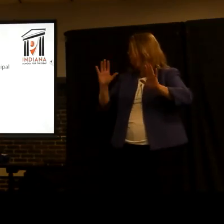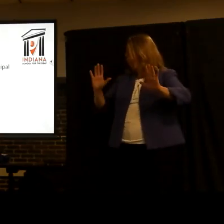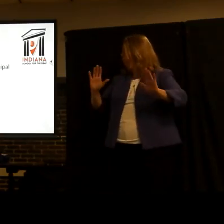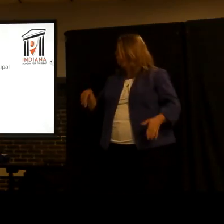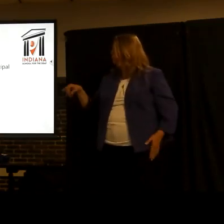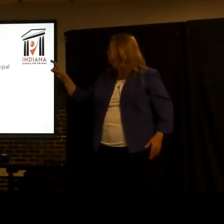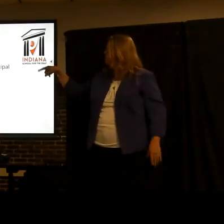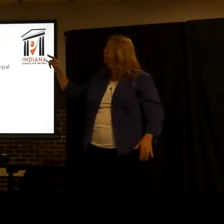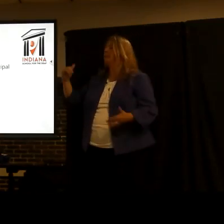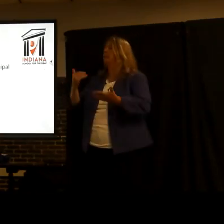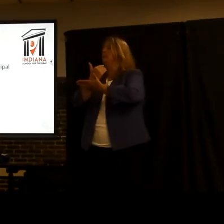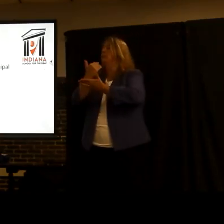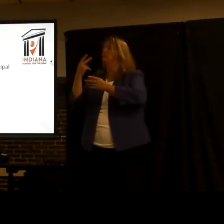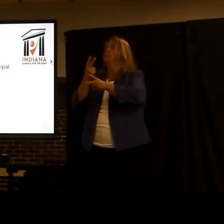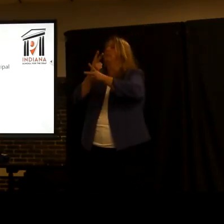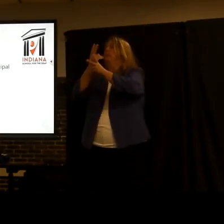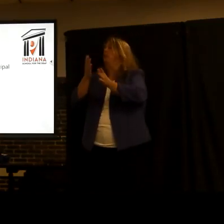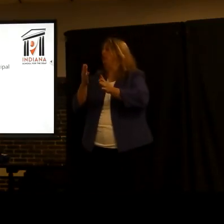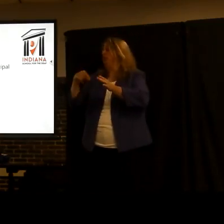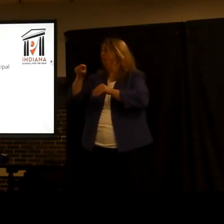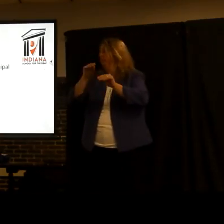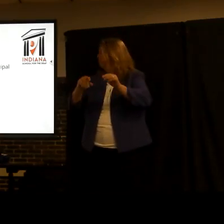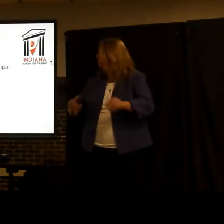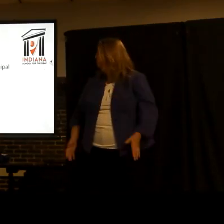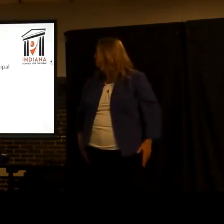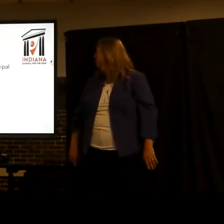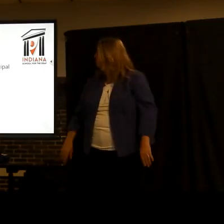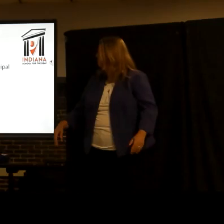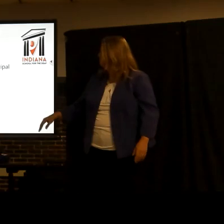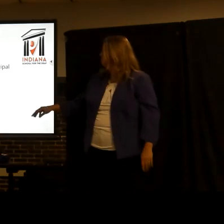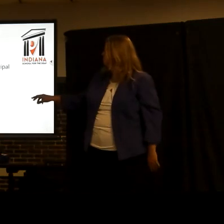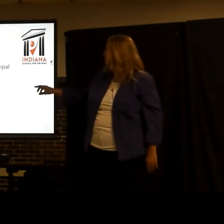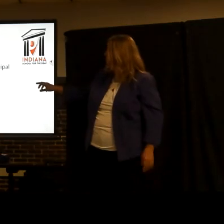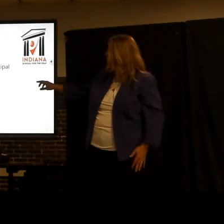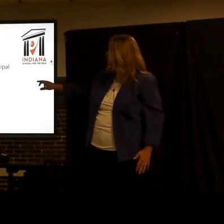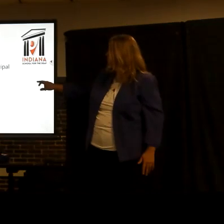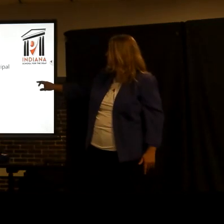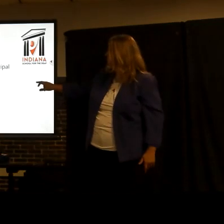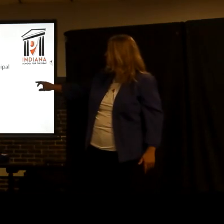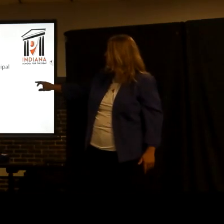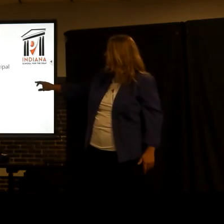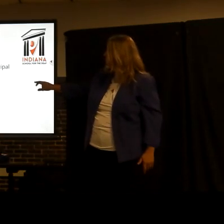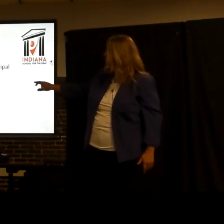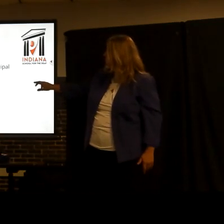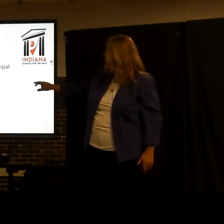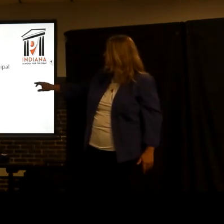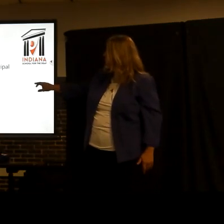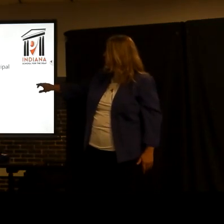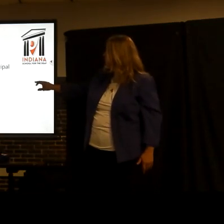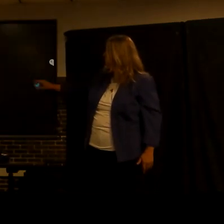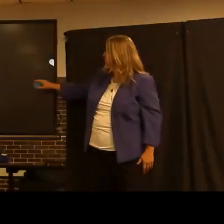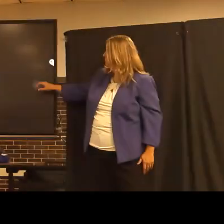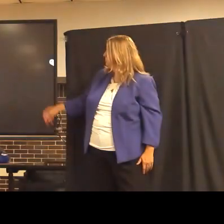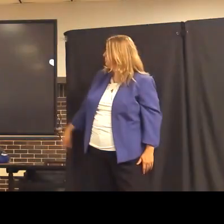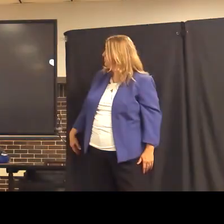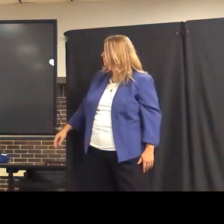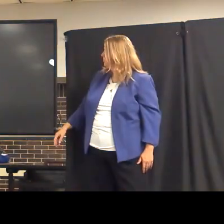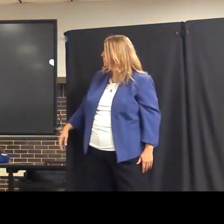We had one dean that resigned this summer, and so he has filled in that gap. So those are some supervisory changes that have